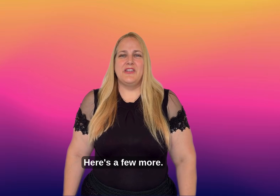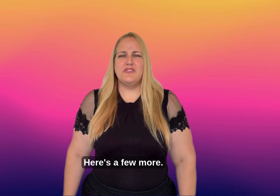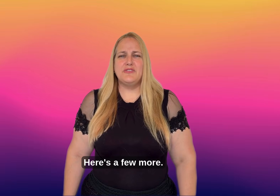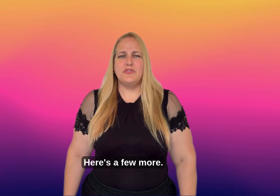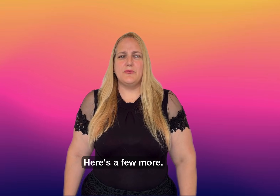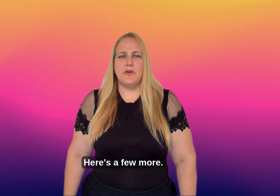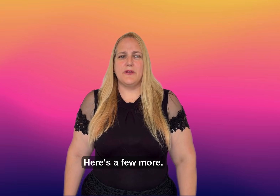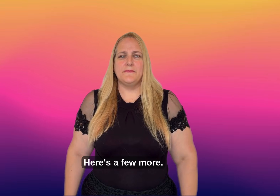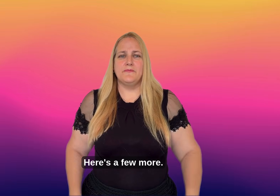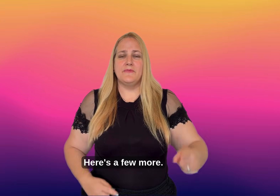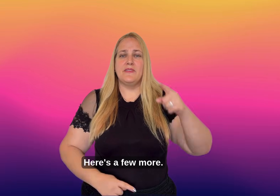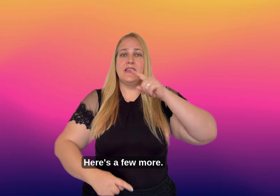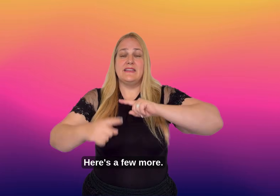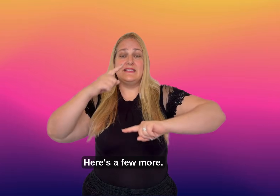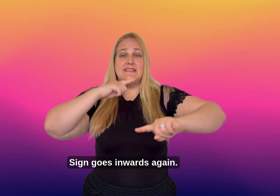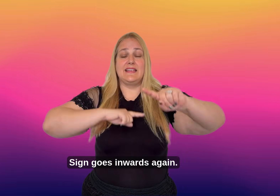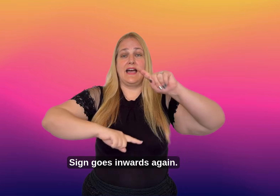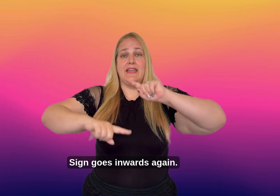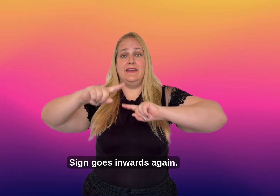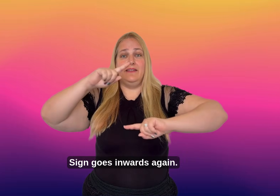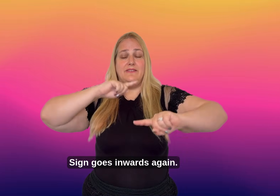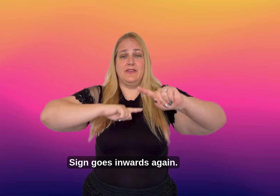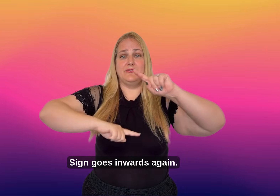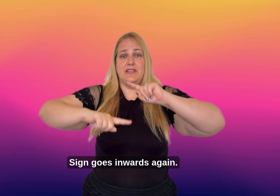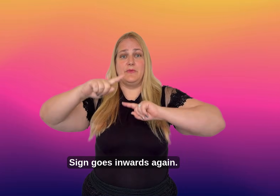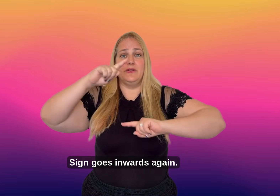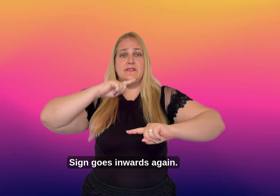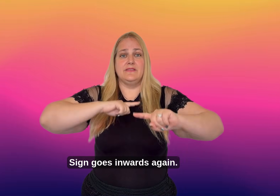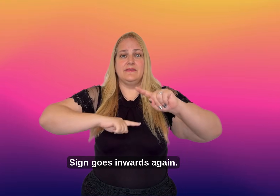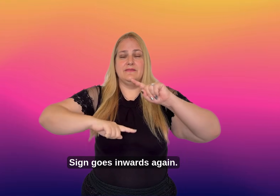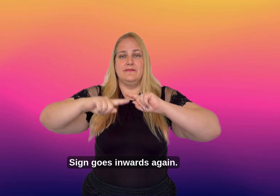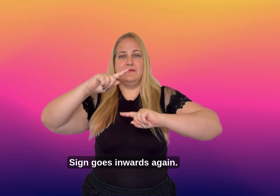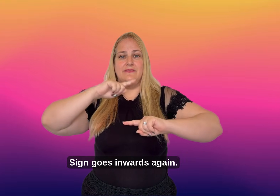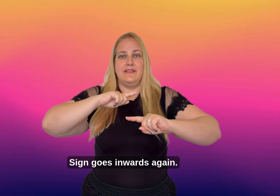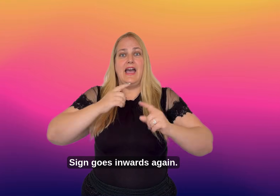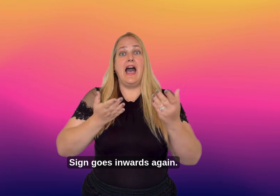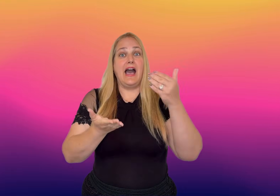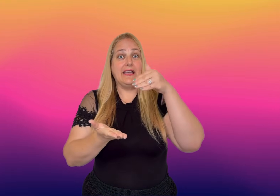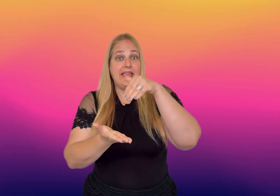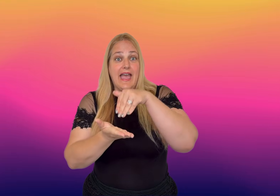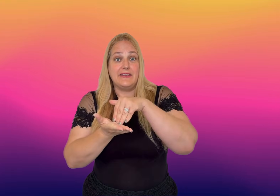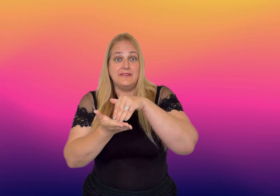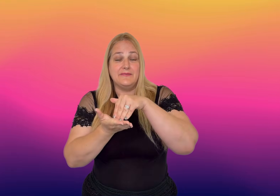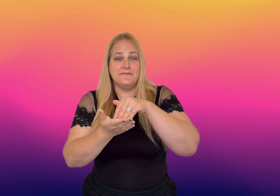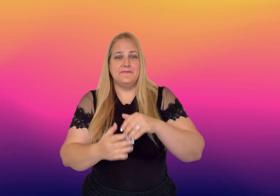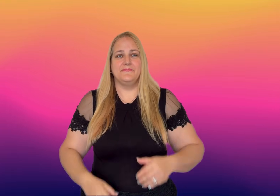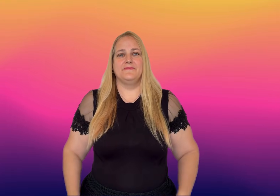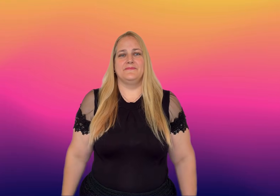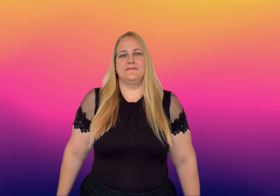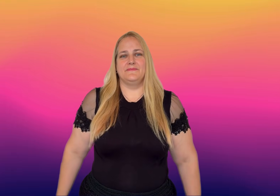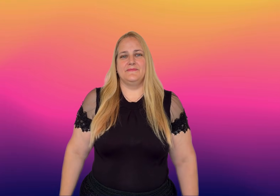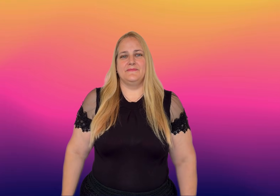Here's a few more. Sign goes inwards. Again.